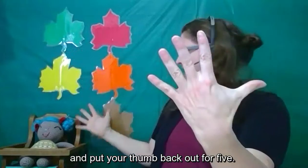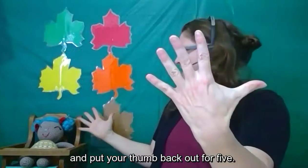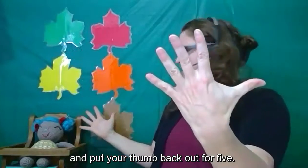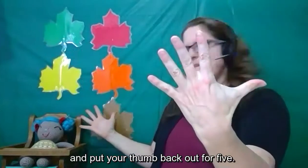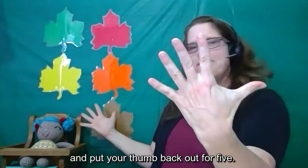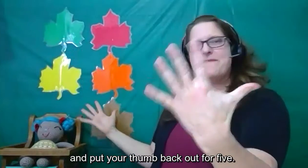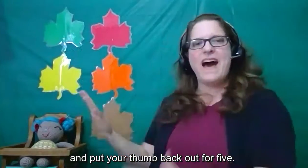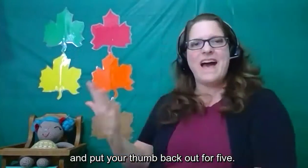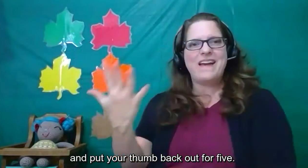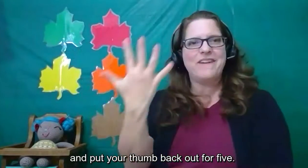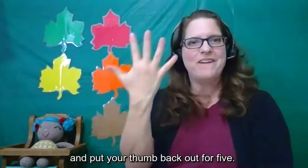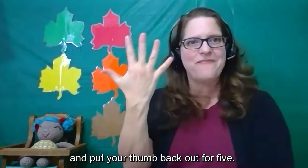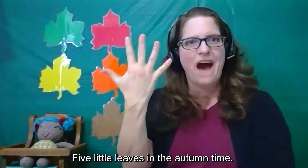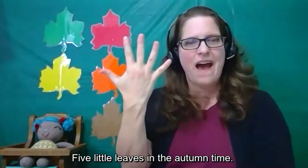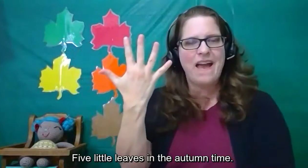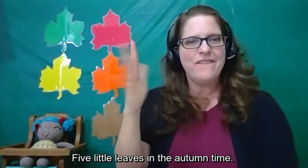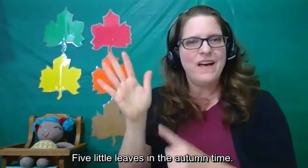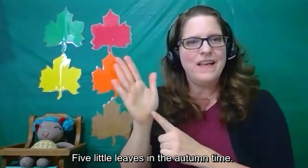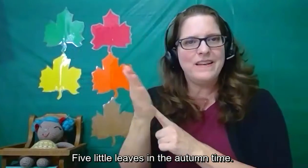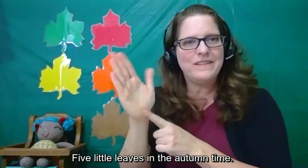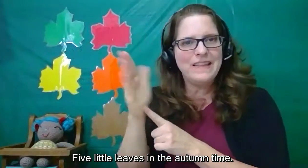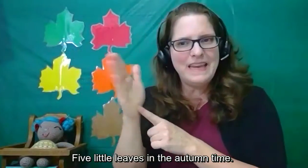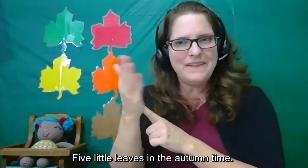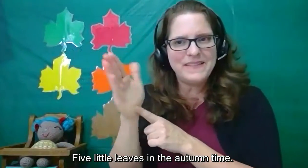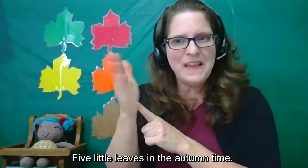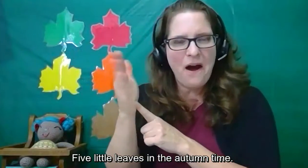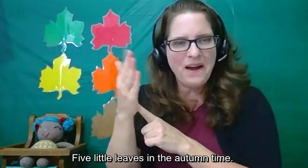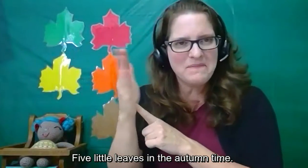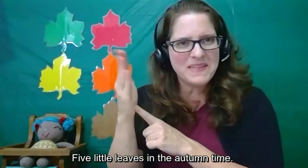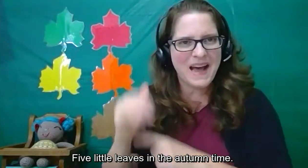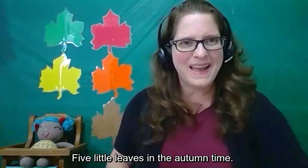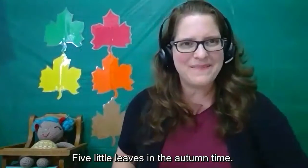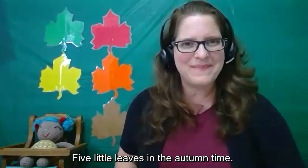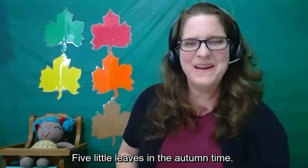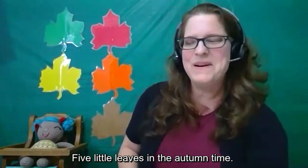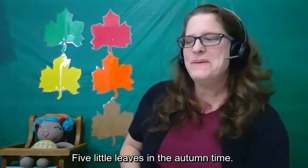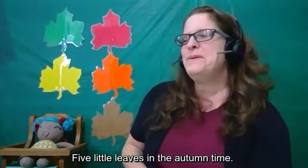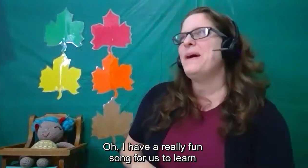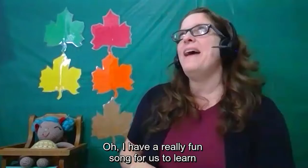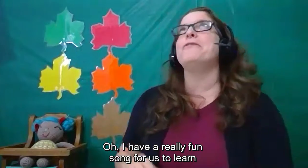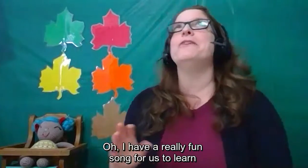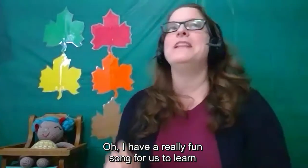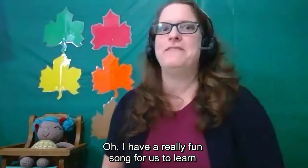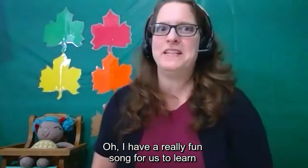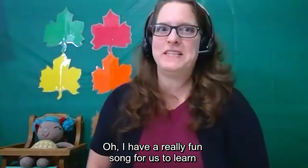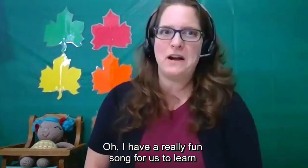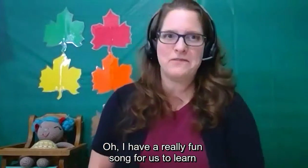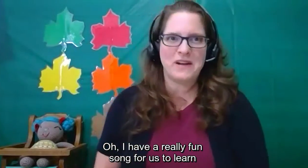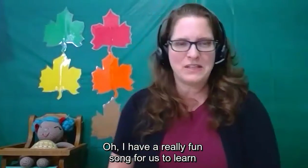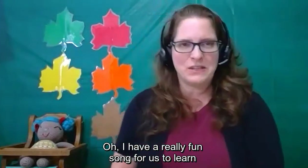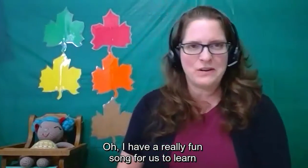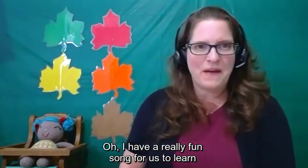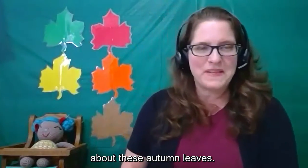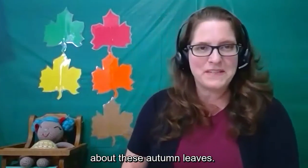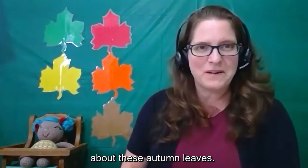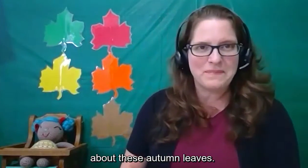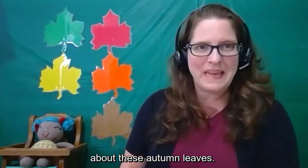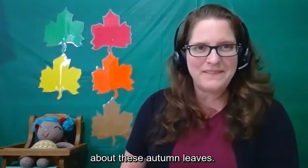out for 5. 5 little leaves in the autumn time. Oh, I have a really fun song for us to learn about these autumn